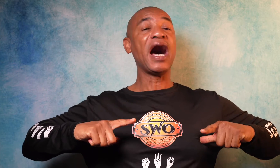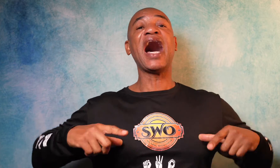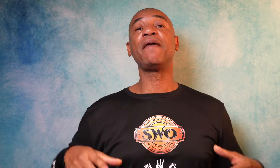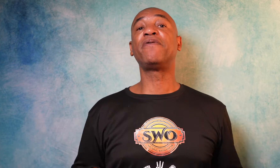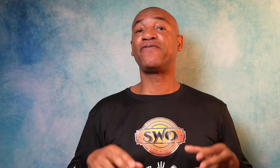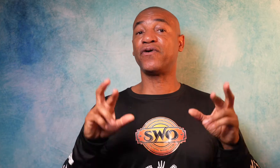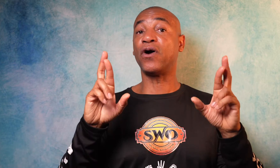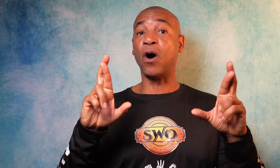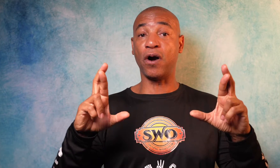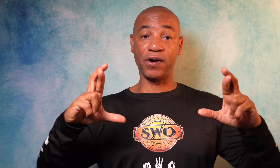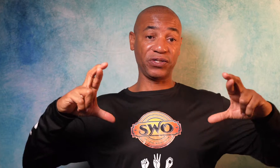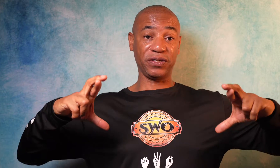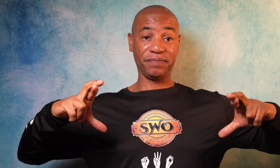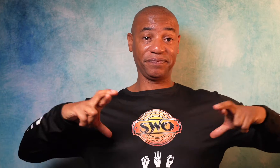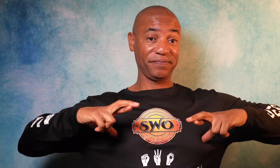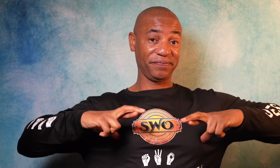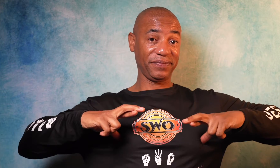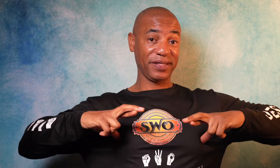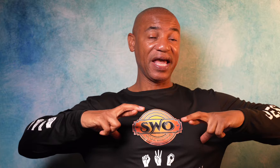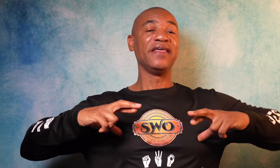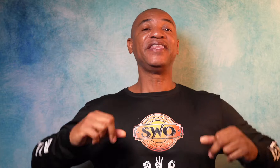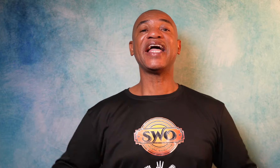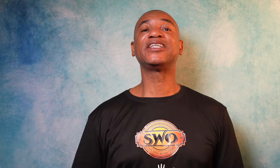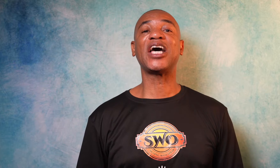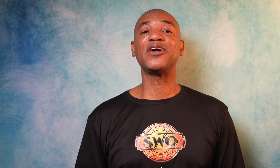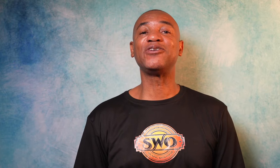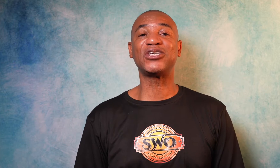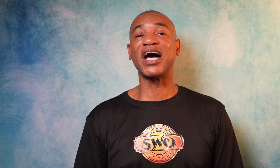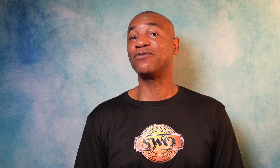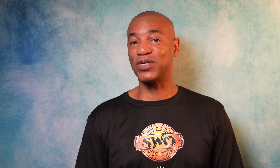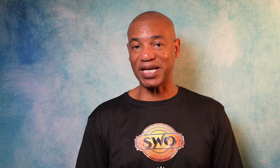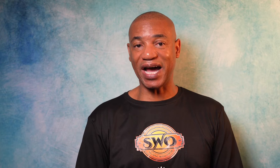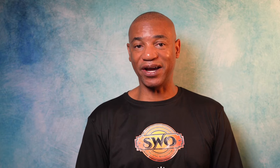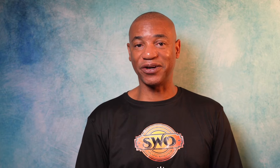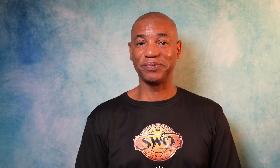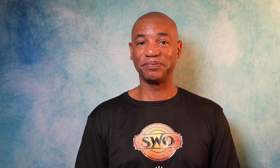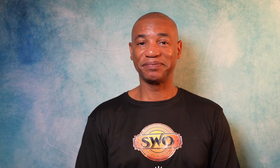I prefer R's. That is how you sign retire.